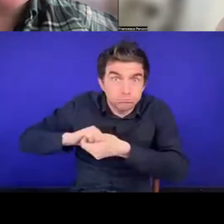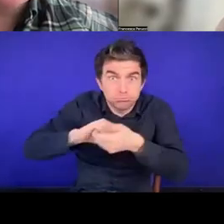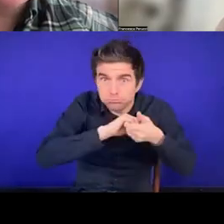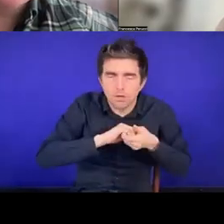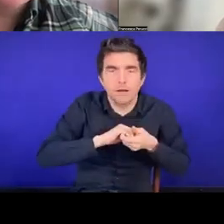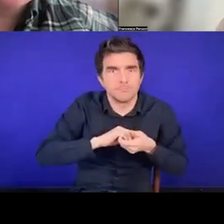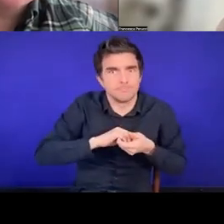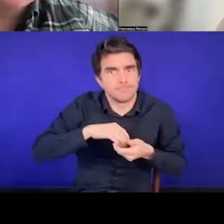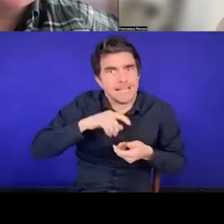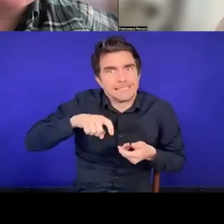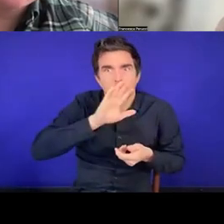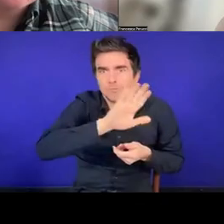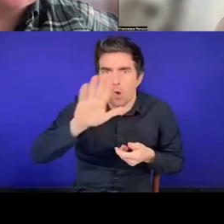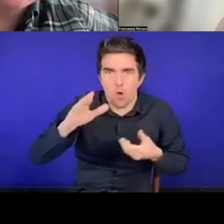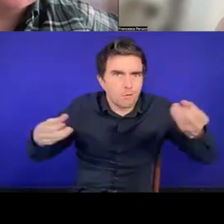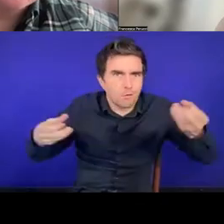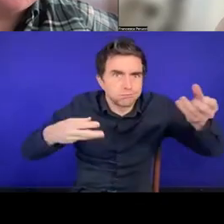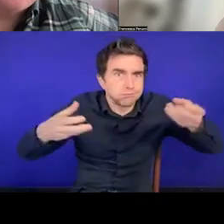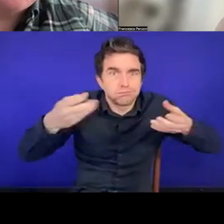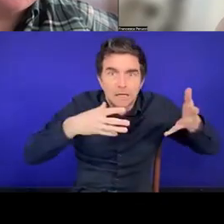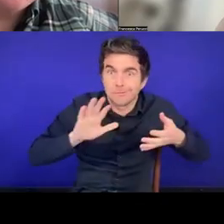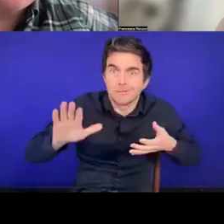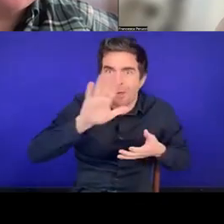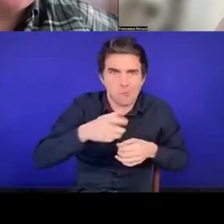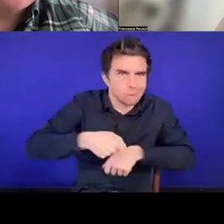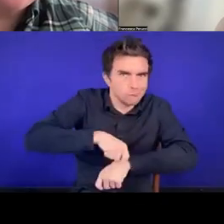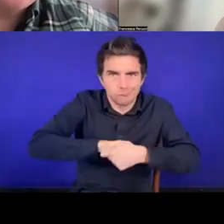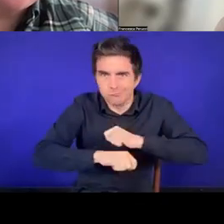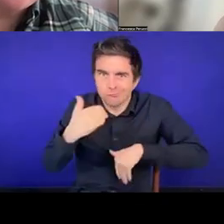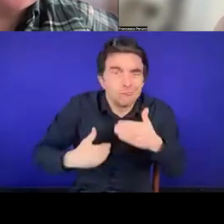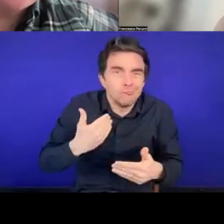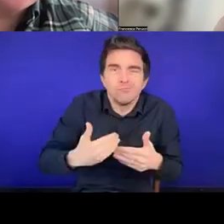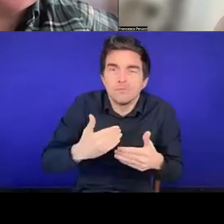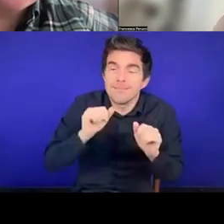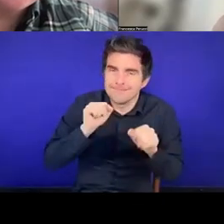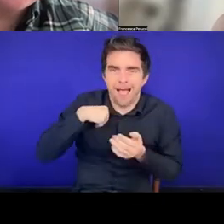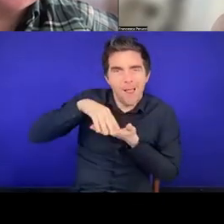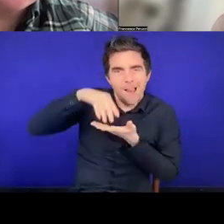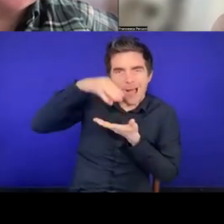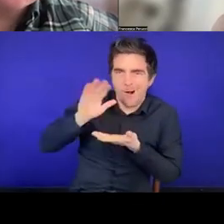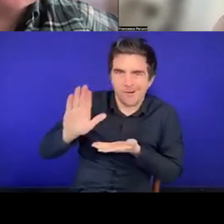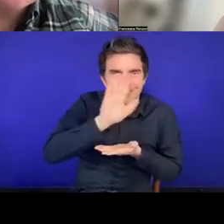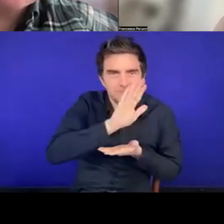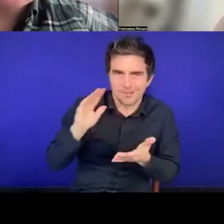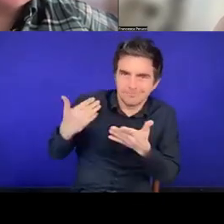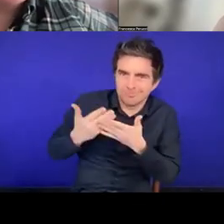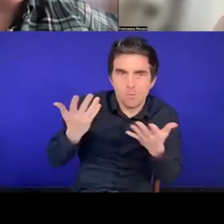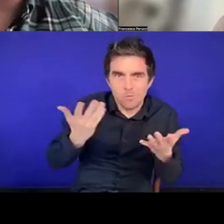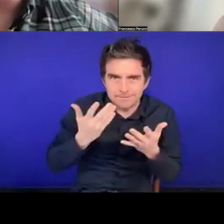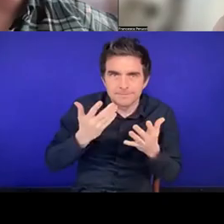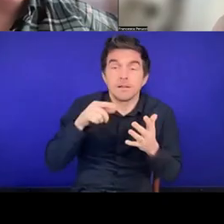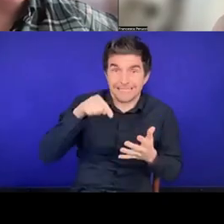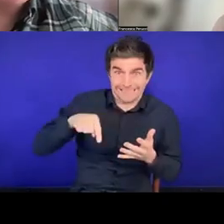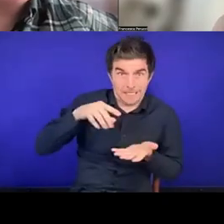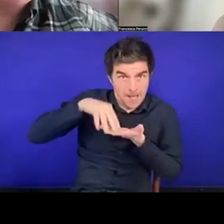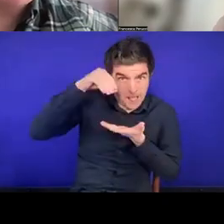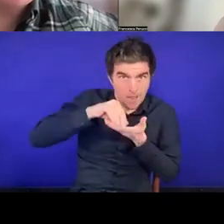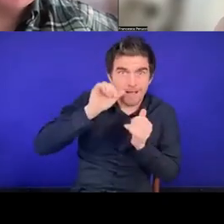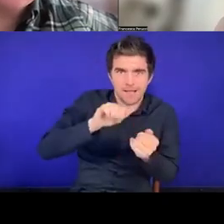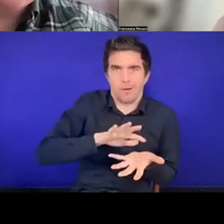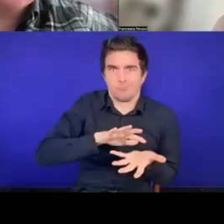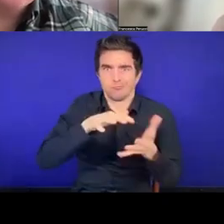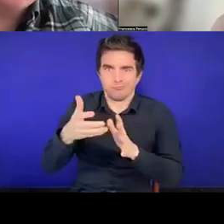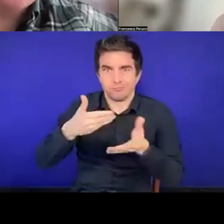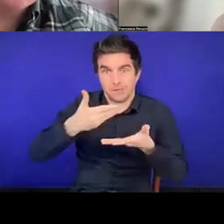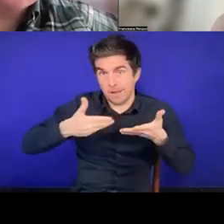from your experiences and translate those experiences into materials that can be useful to advance this agenda and